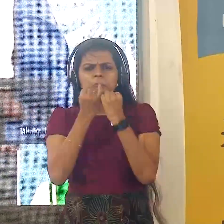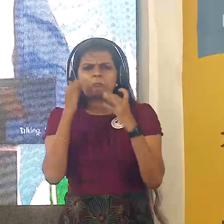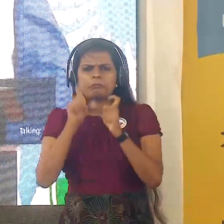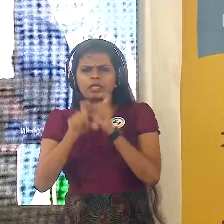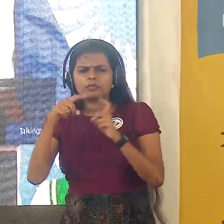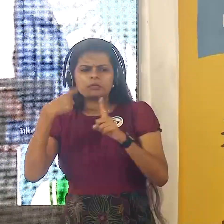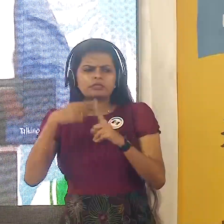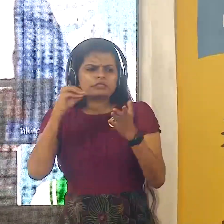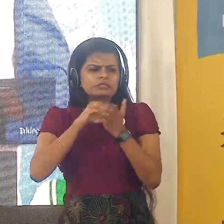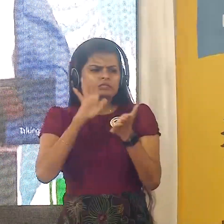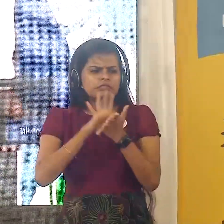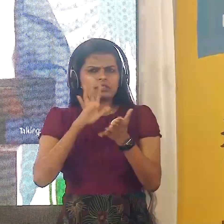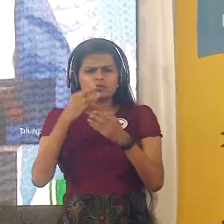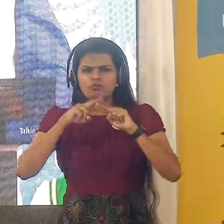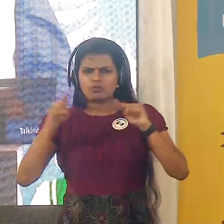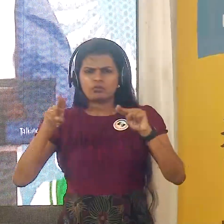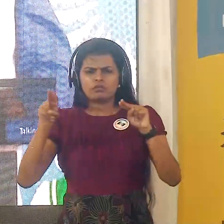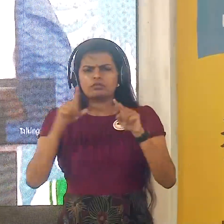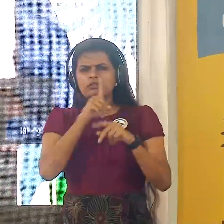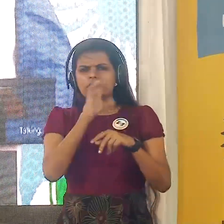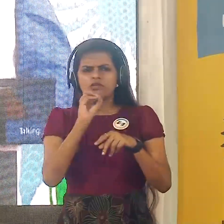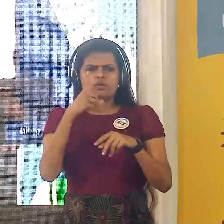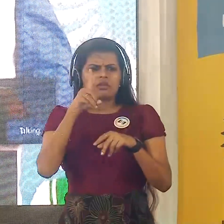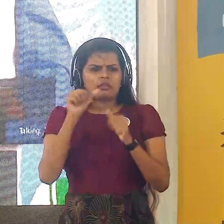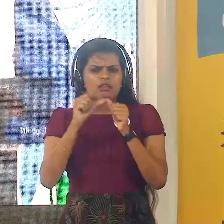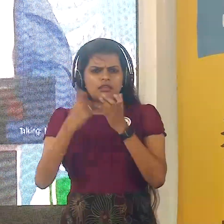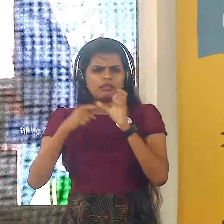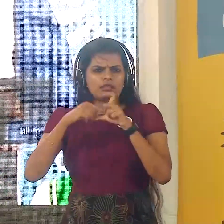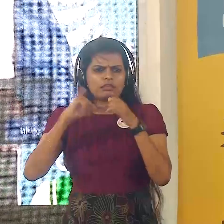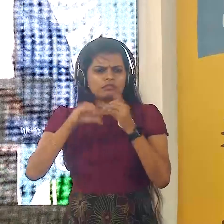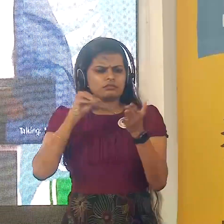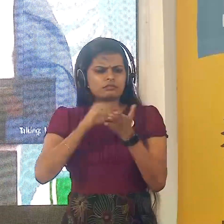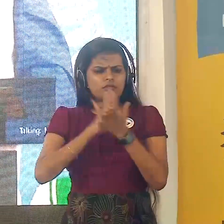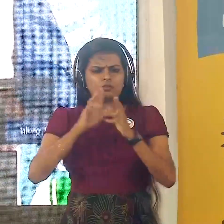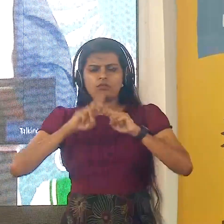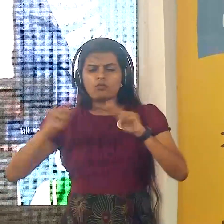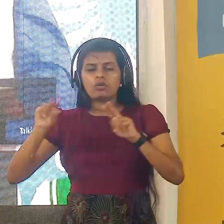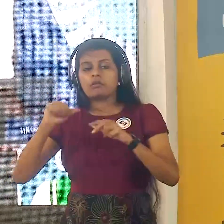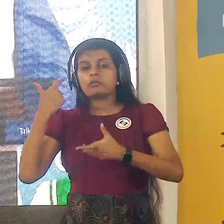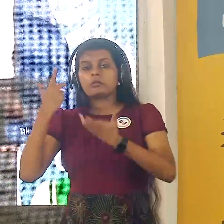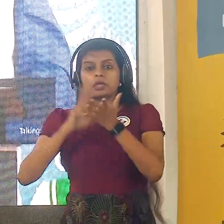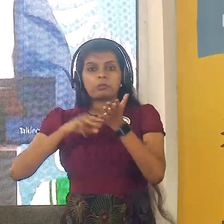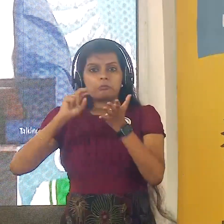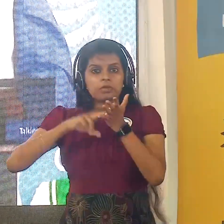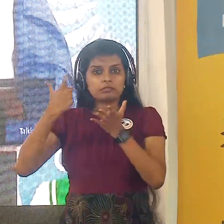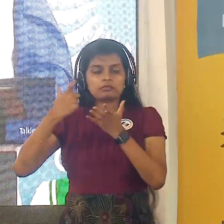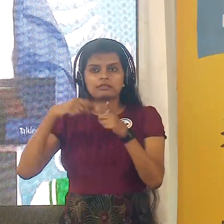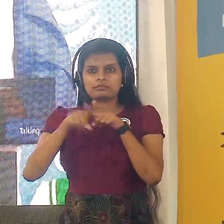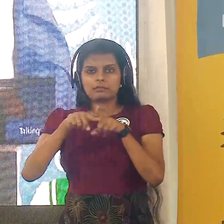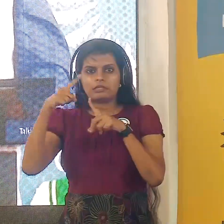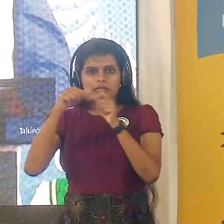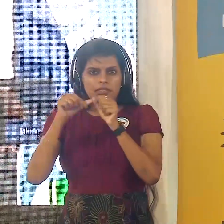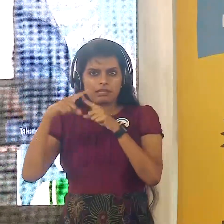of acres of land in the state are illegally held by large corporate houses like Tata Tea and